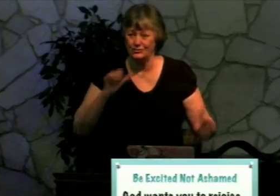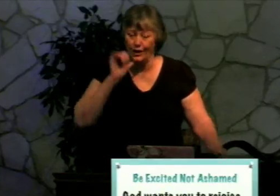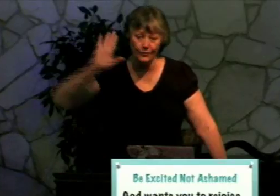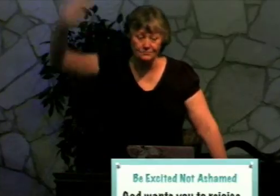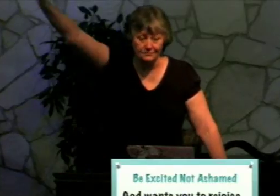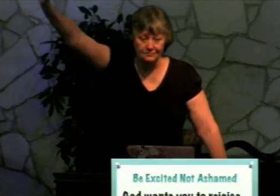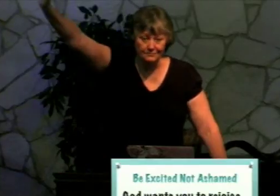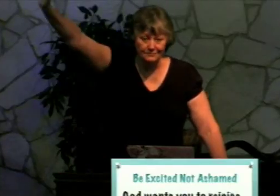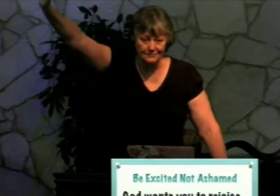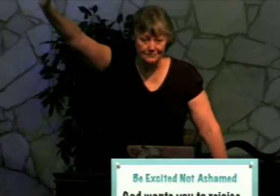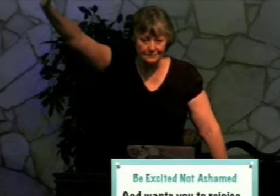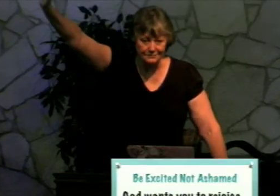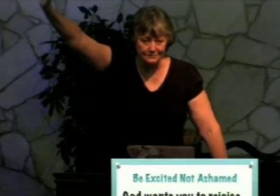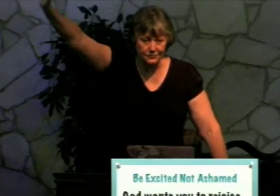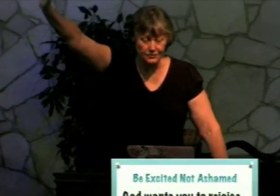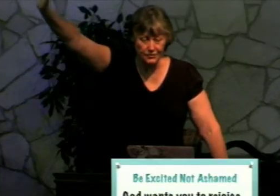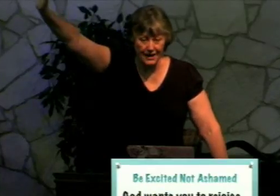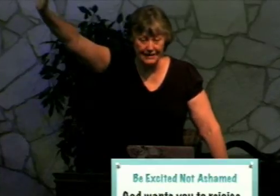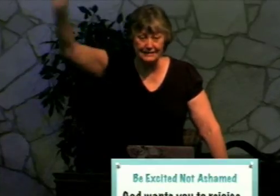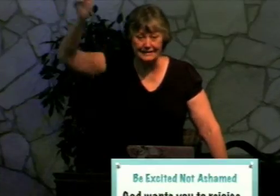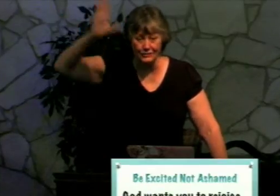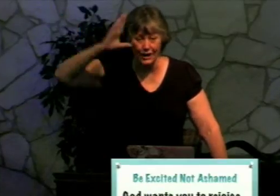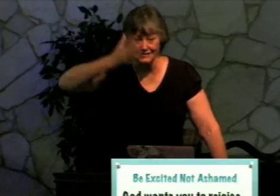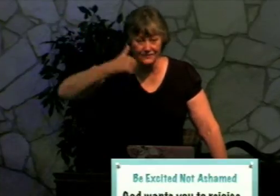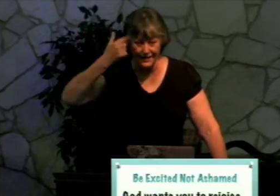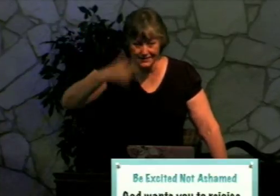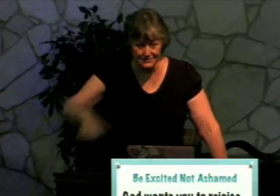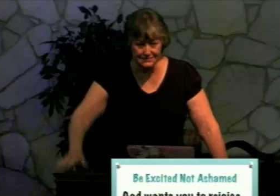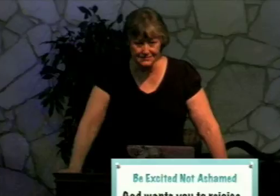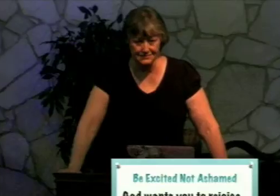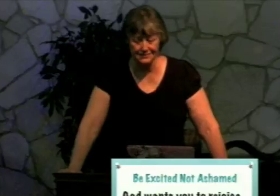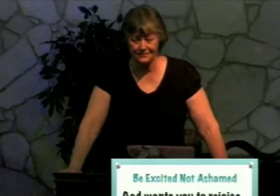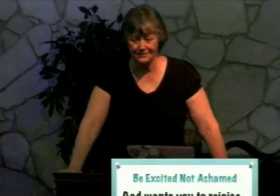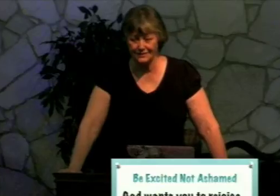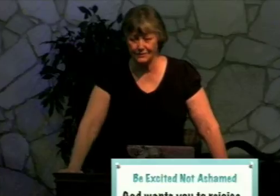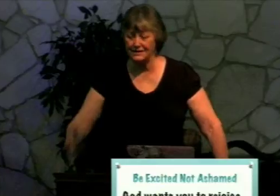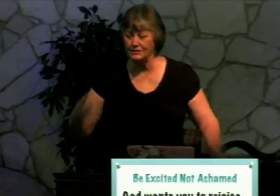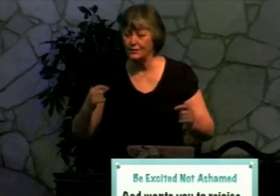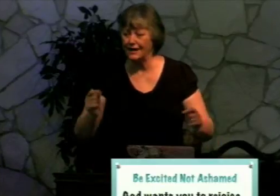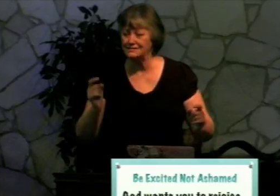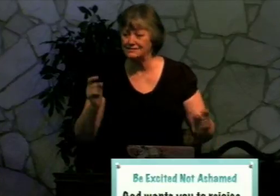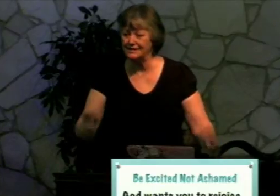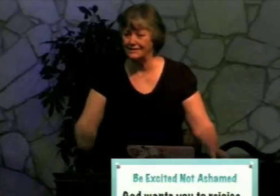Don't put your hand in God's face when He tries to give.